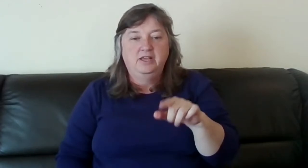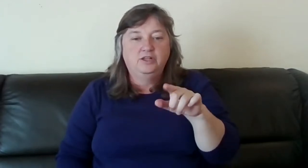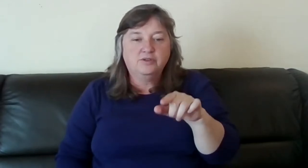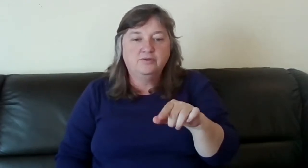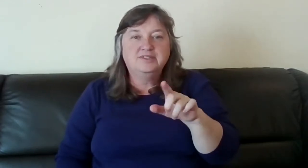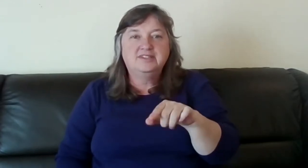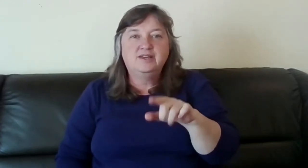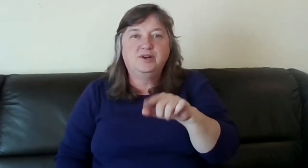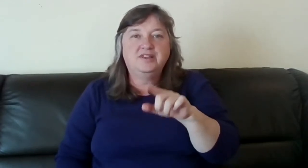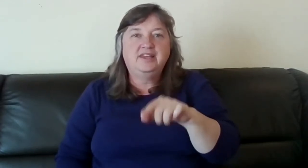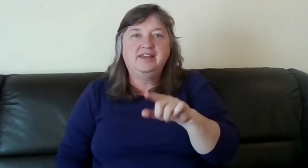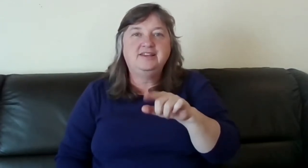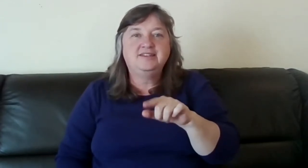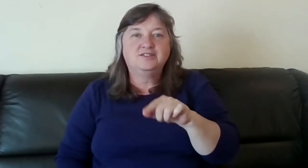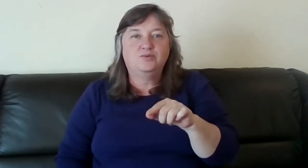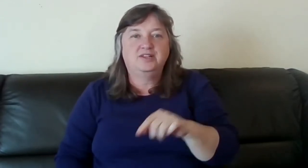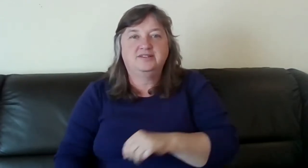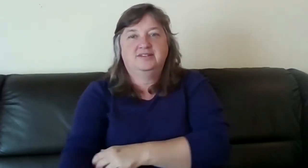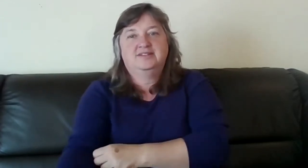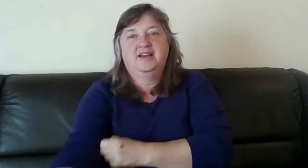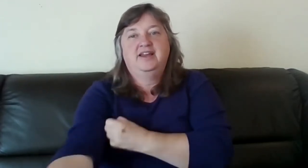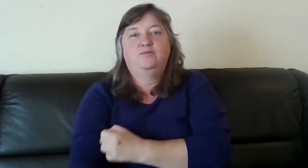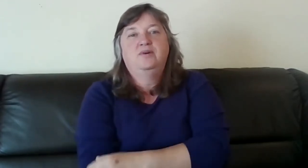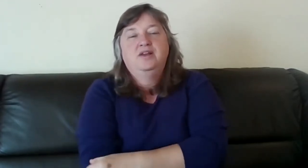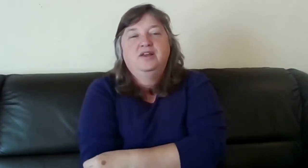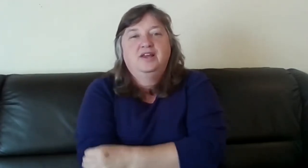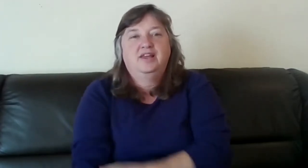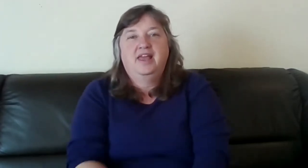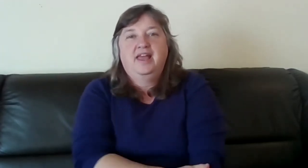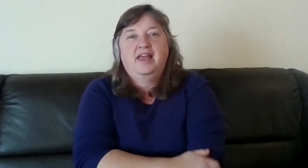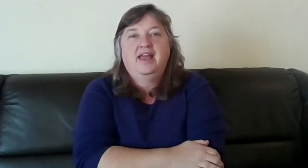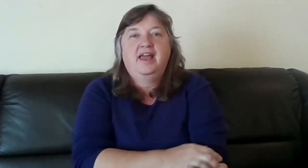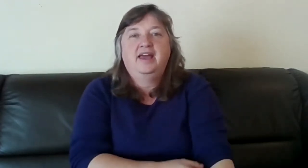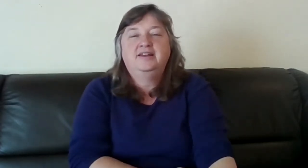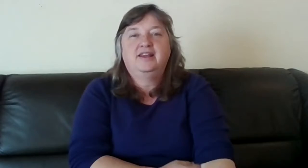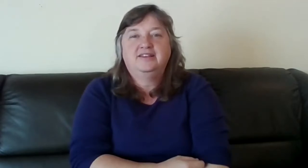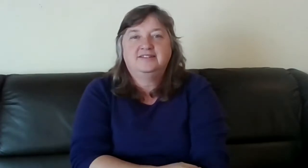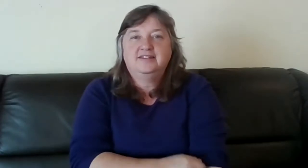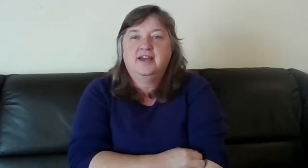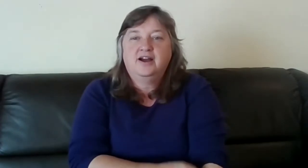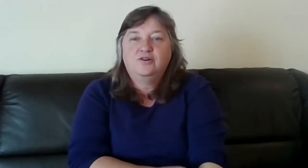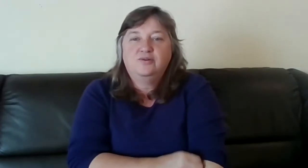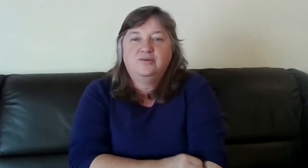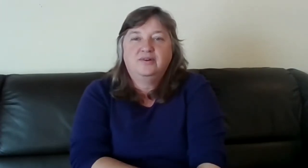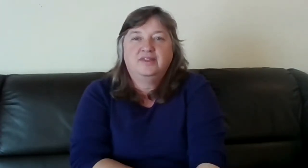look through and see what are the easiest ones to sign and see how